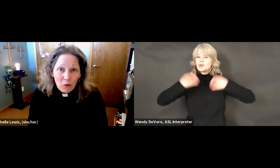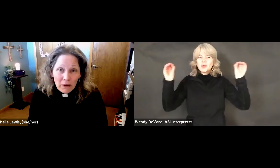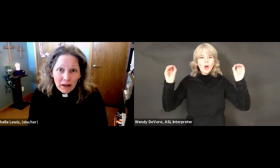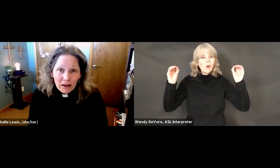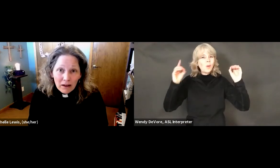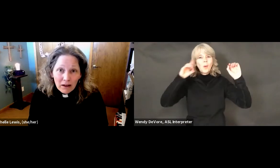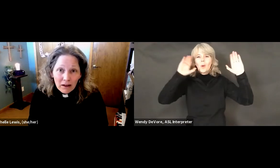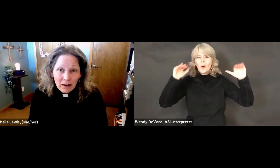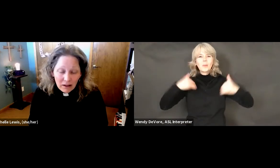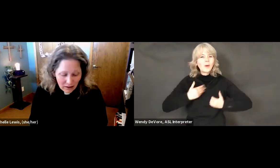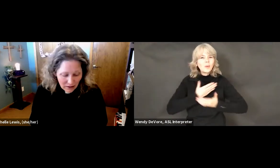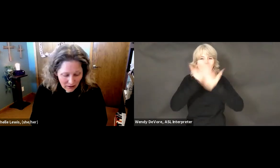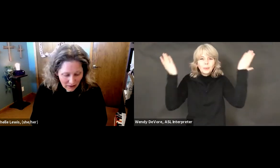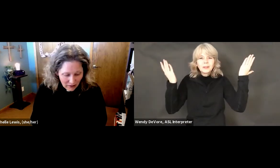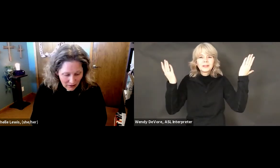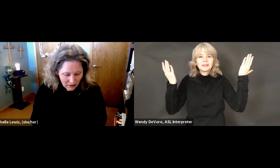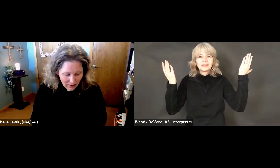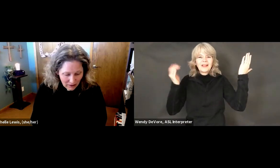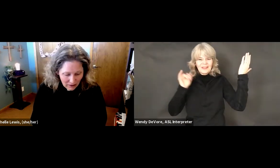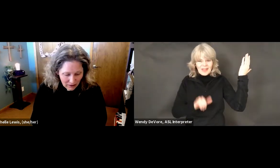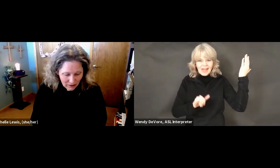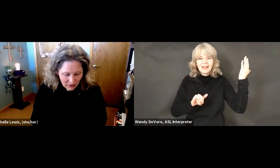from hoping.